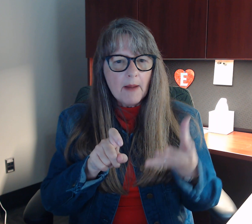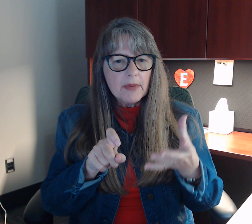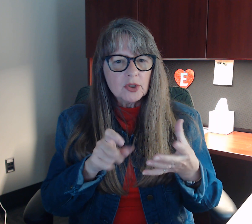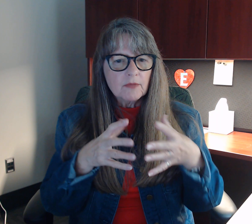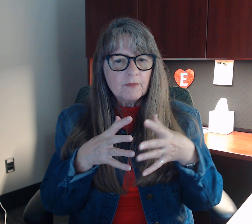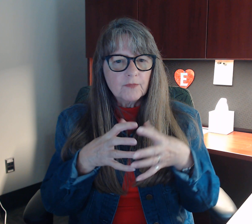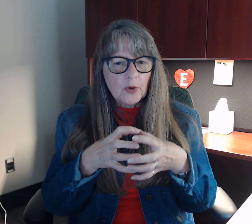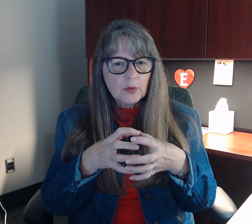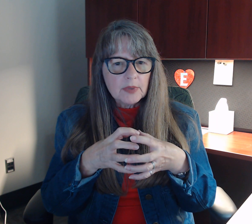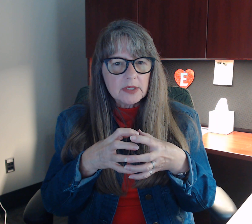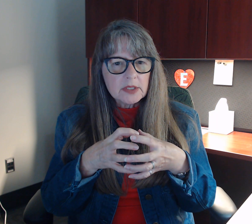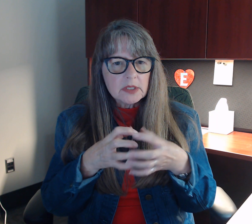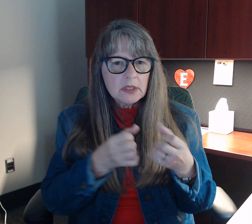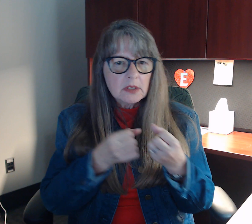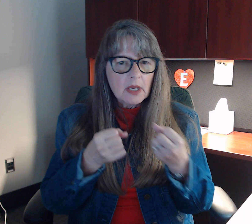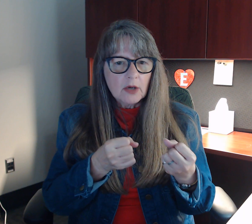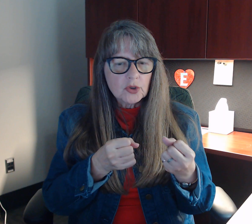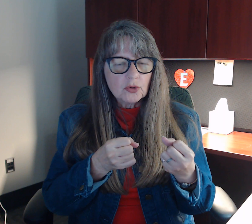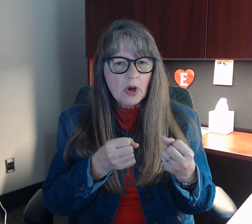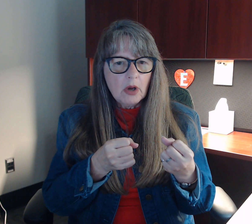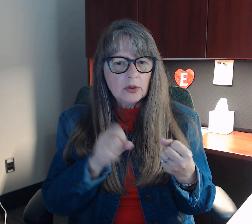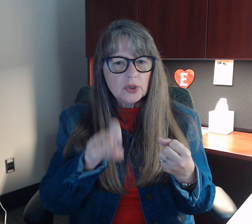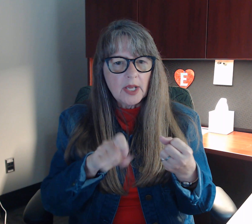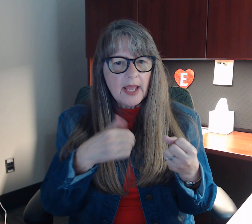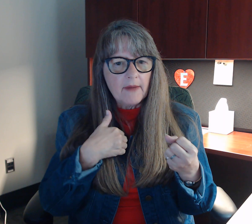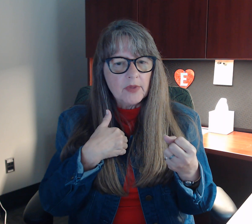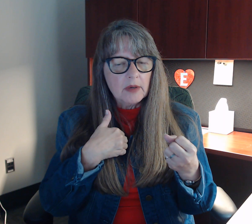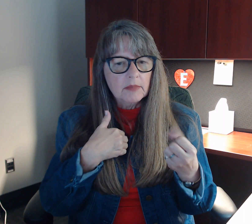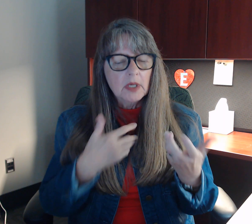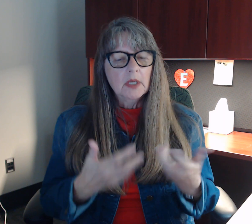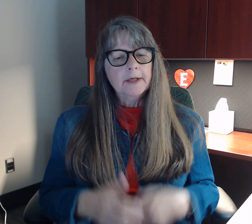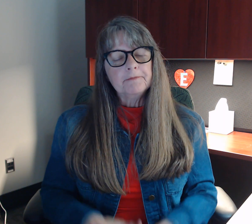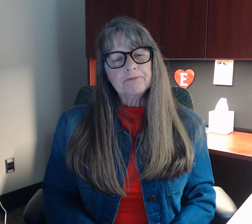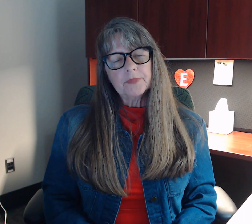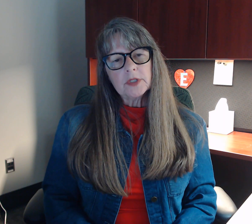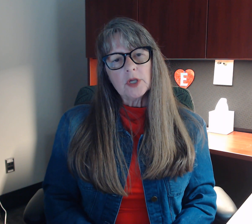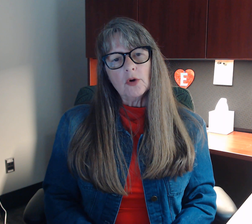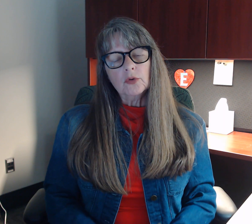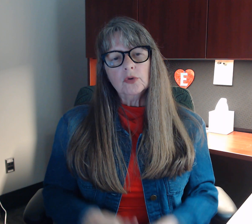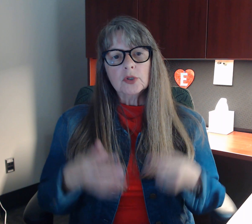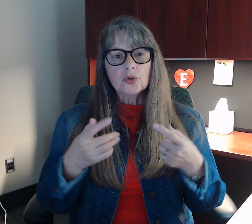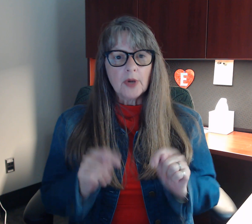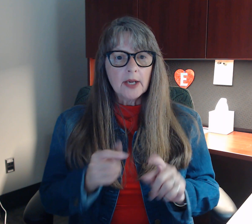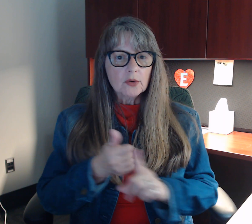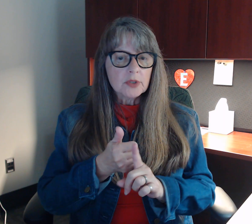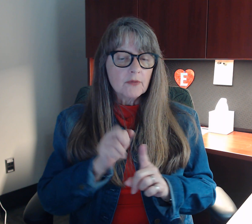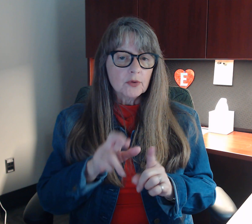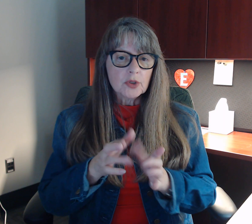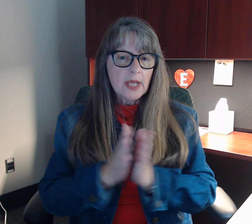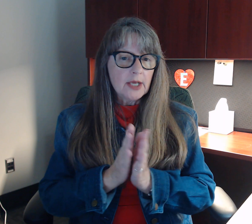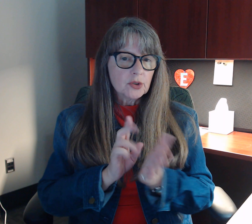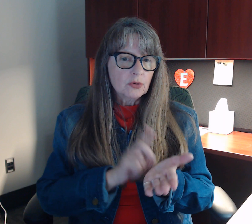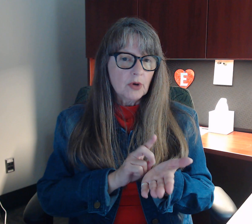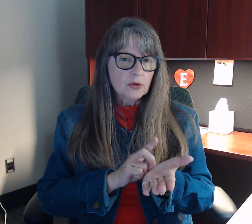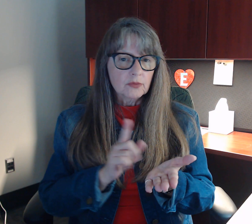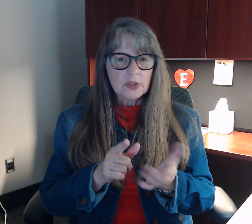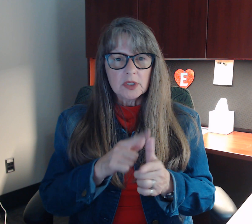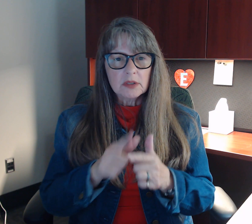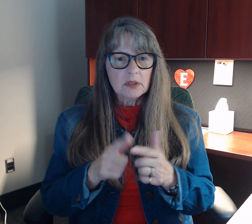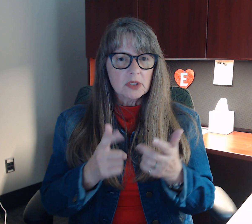much firmness, how strong should I have them? So you can try it yourself, or just ask your doctor, this is the